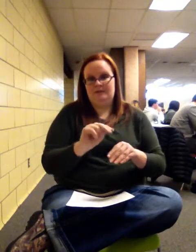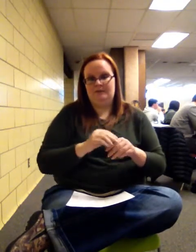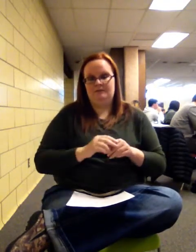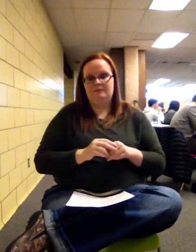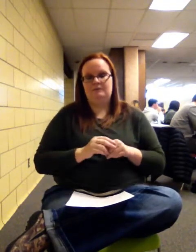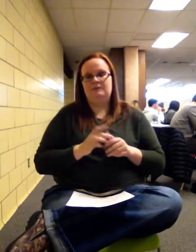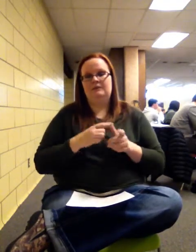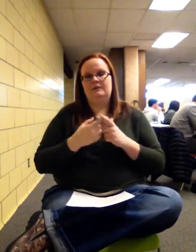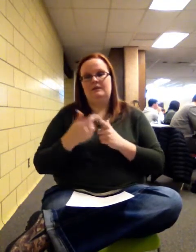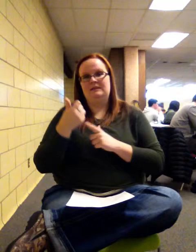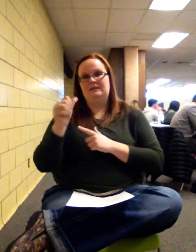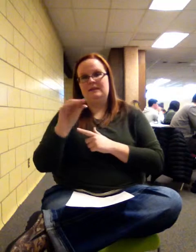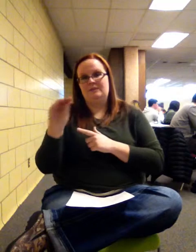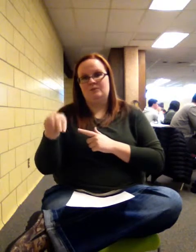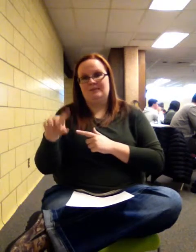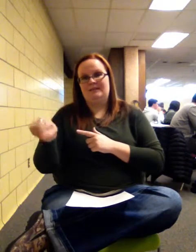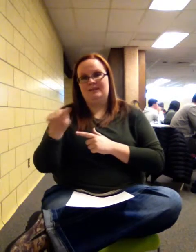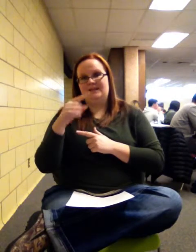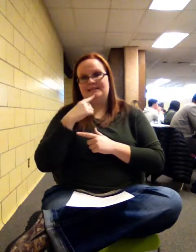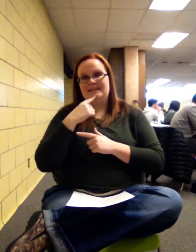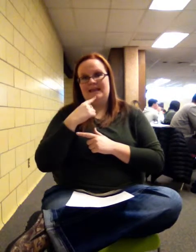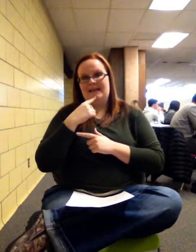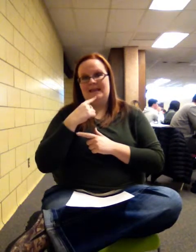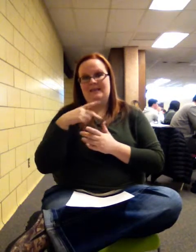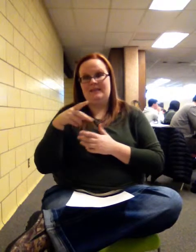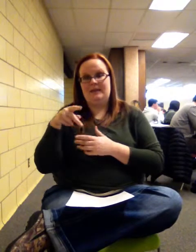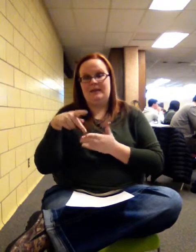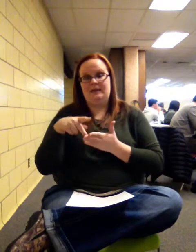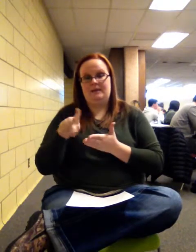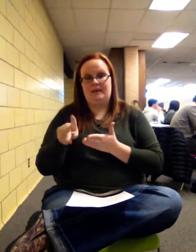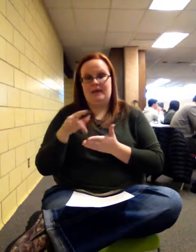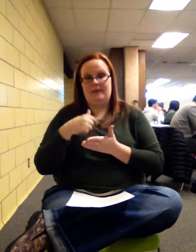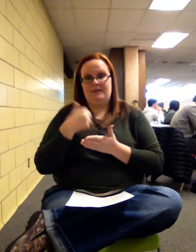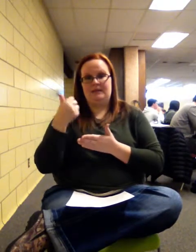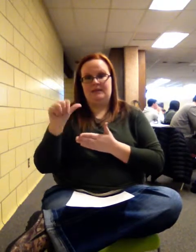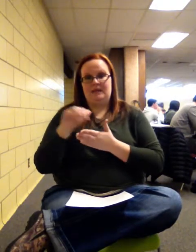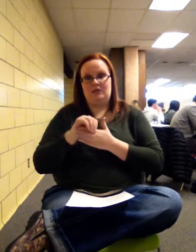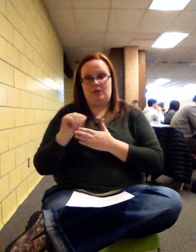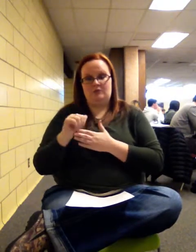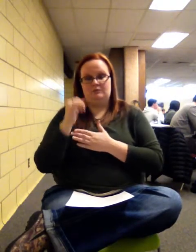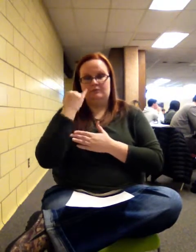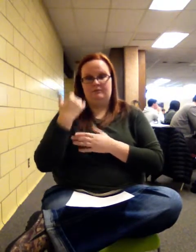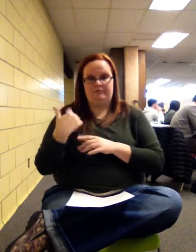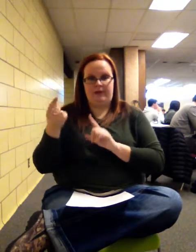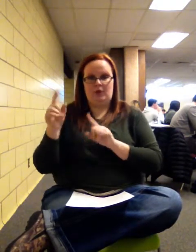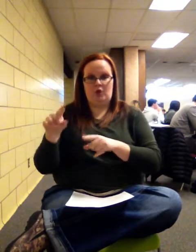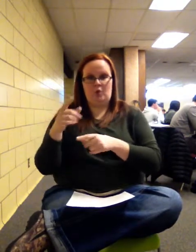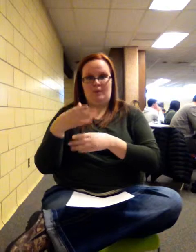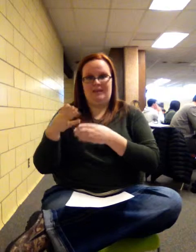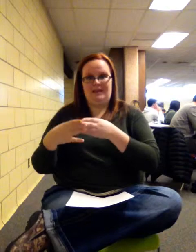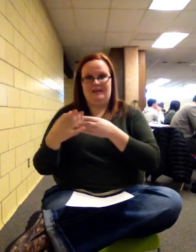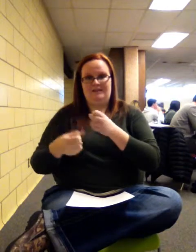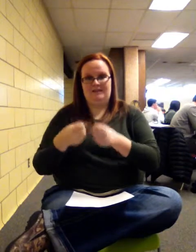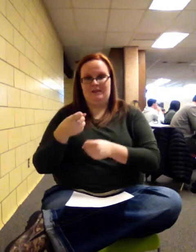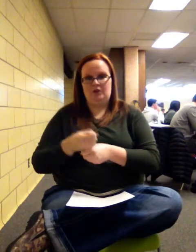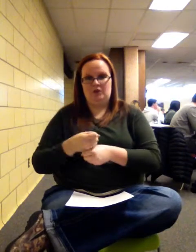and then the 10% that they're saying that they would pay me, the $10, so if I go at the end of the year, the return